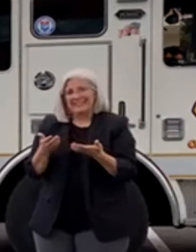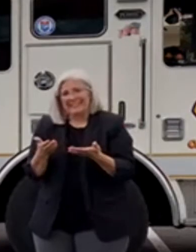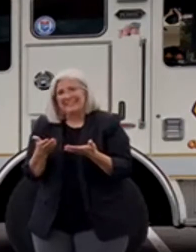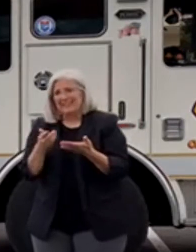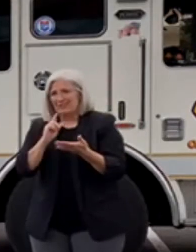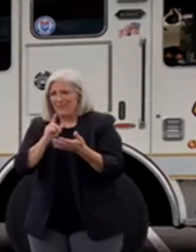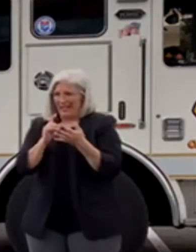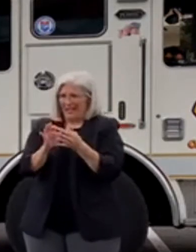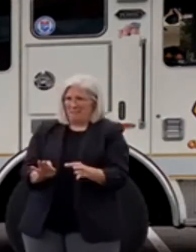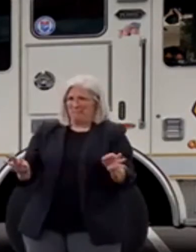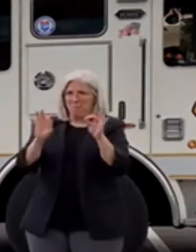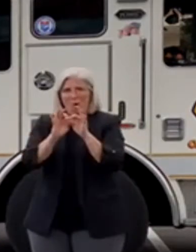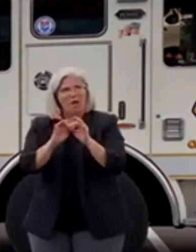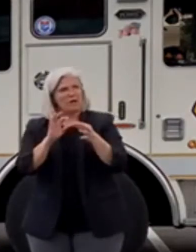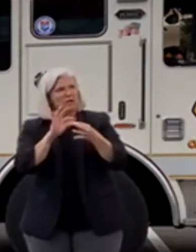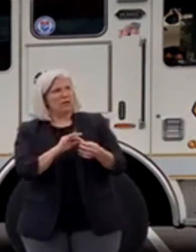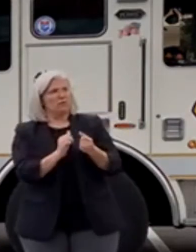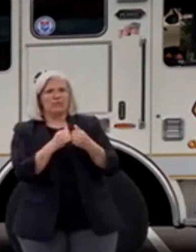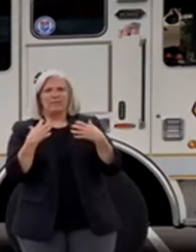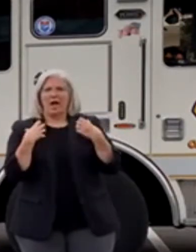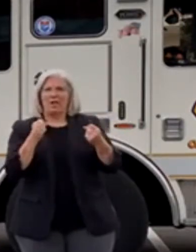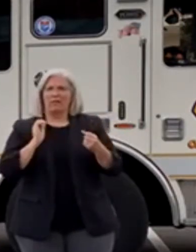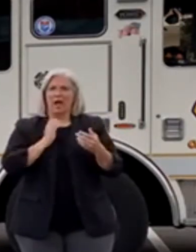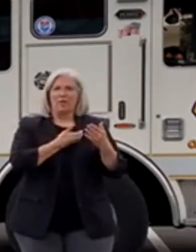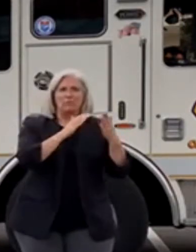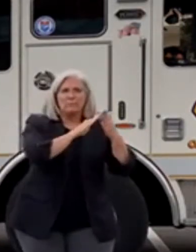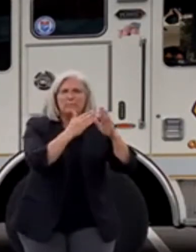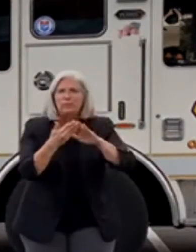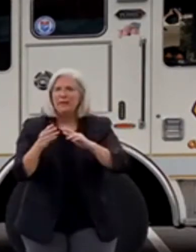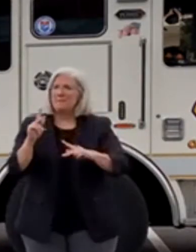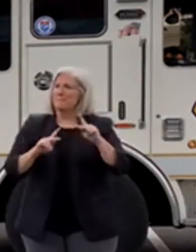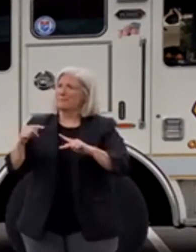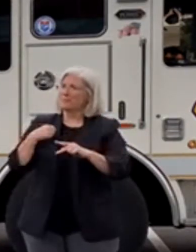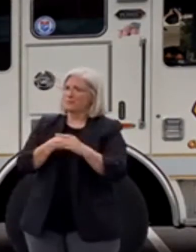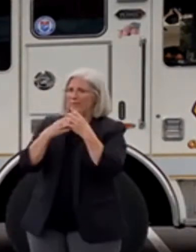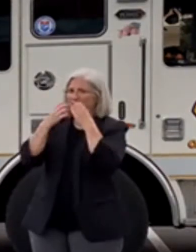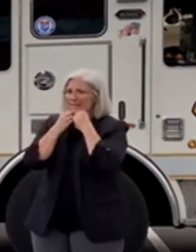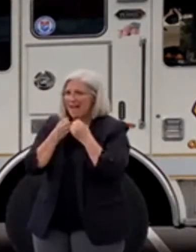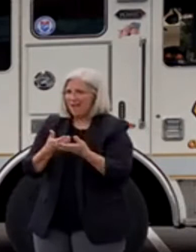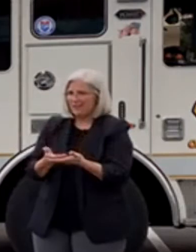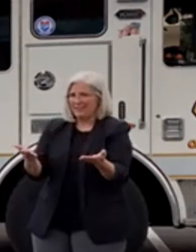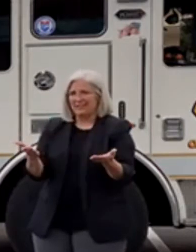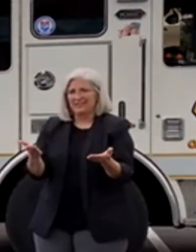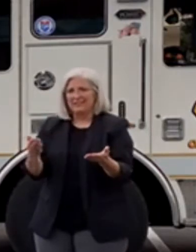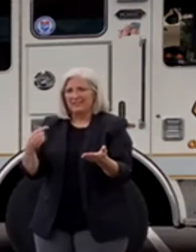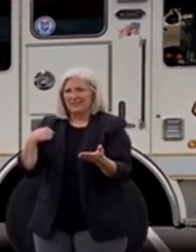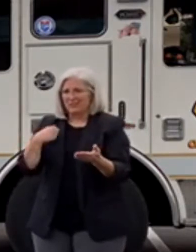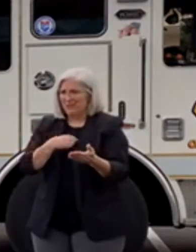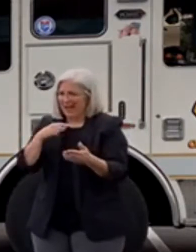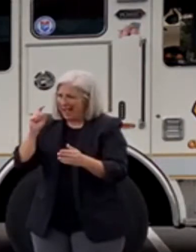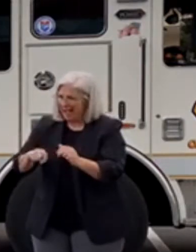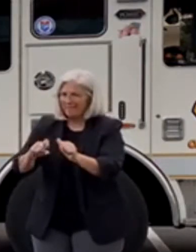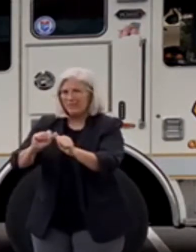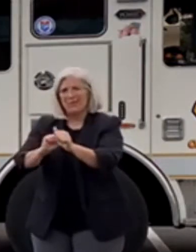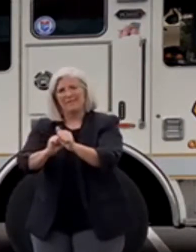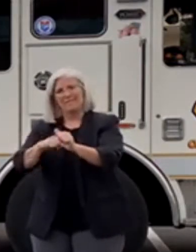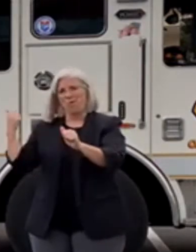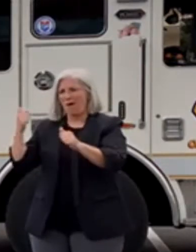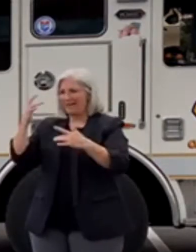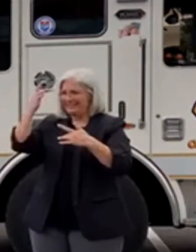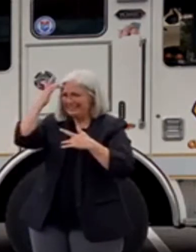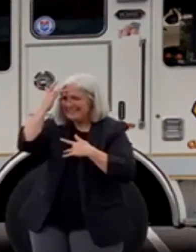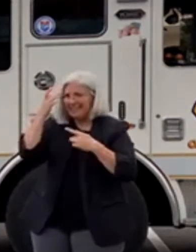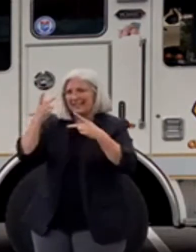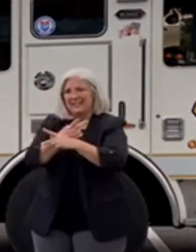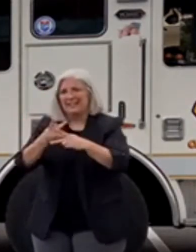the health and well-being of our residents. That's important to avoid serious illness and death. It is also